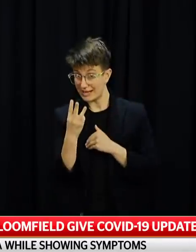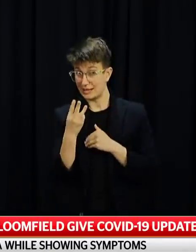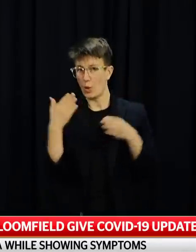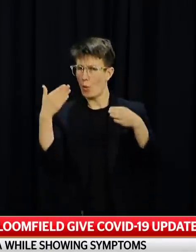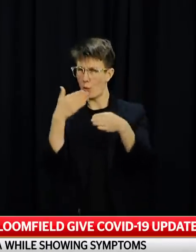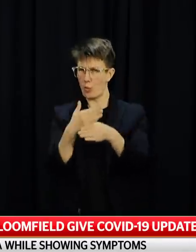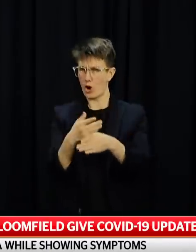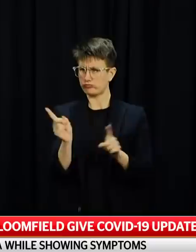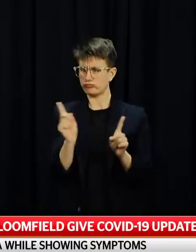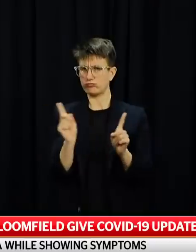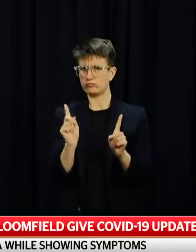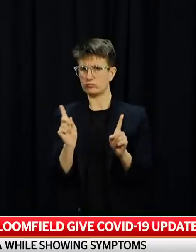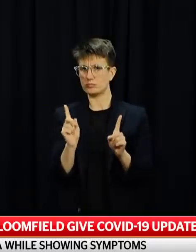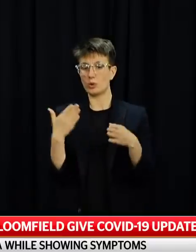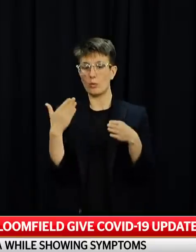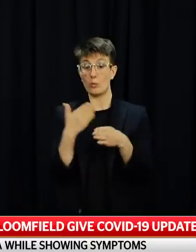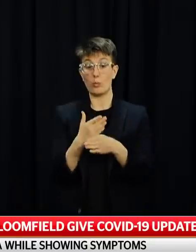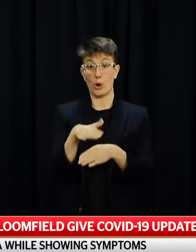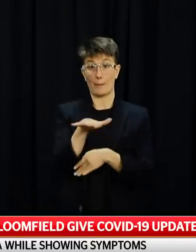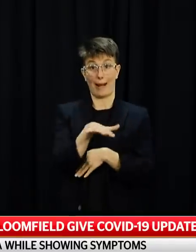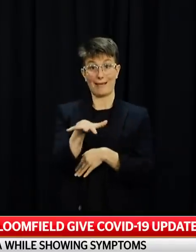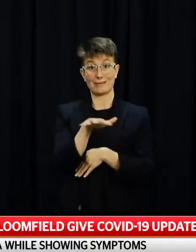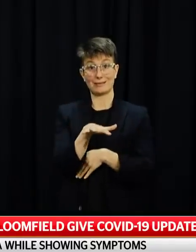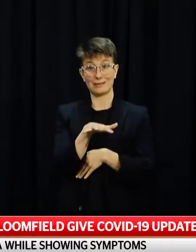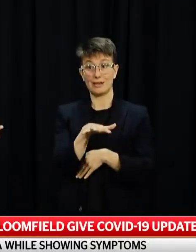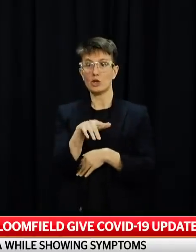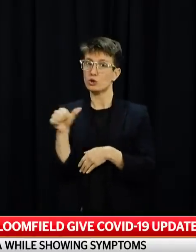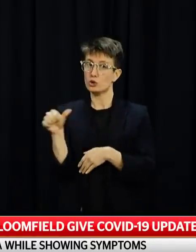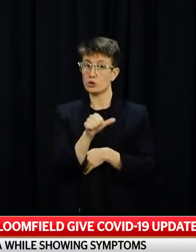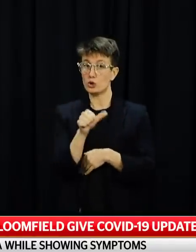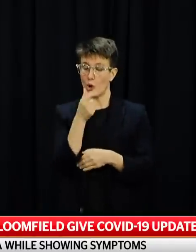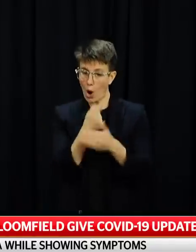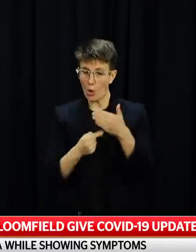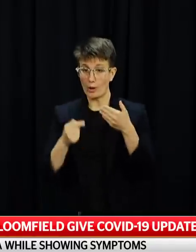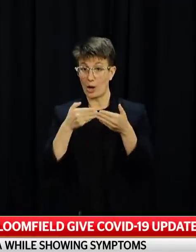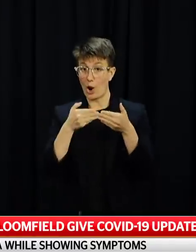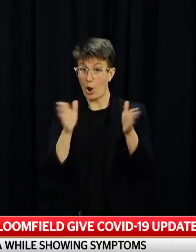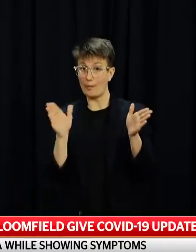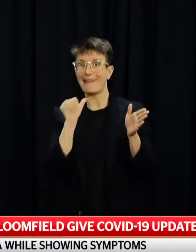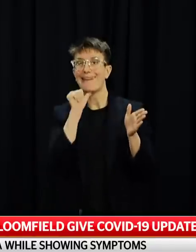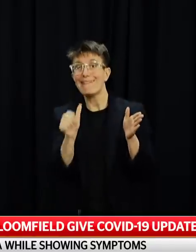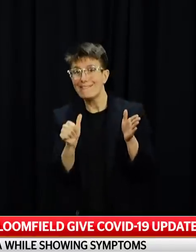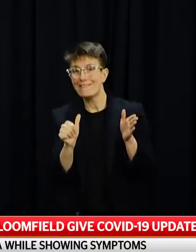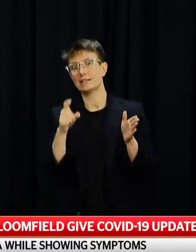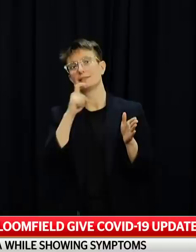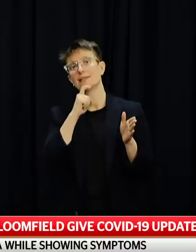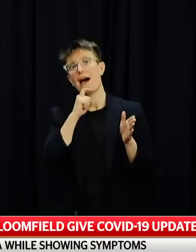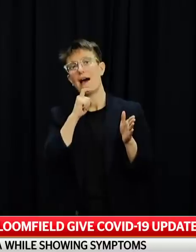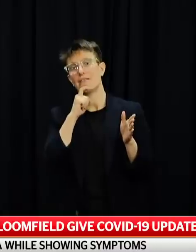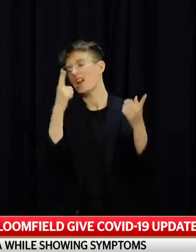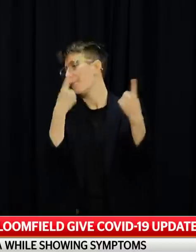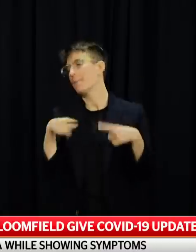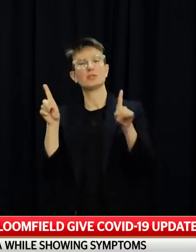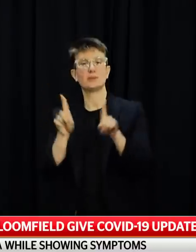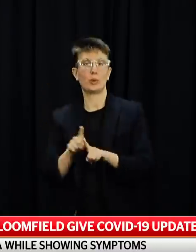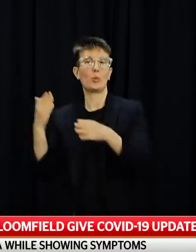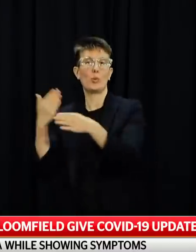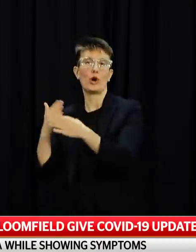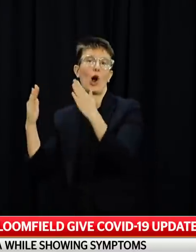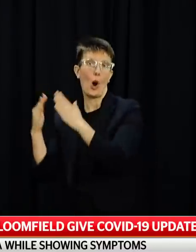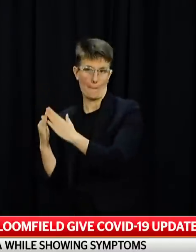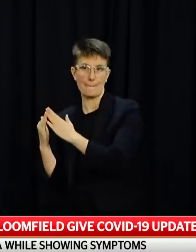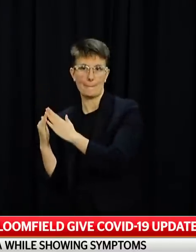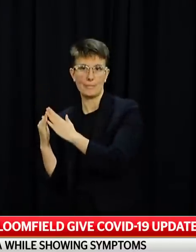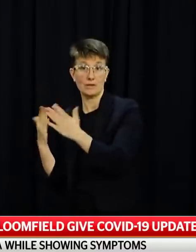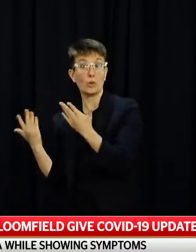home, if workplaces are operating safely, so that's fulfilling all of the standards and expectations around social distancing, and